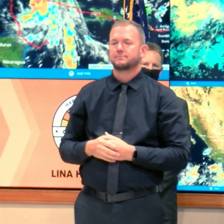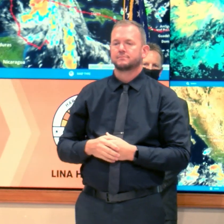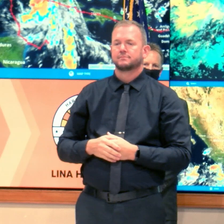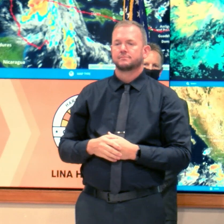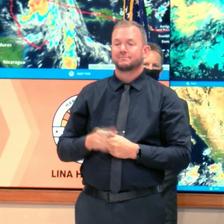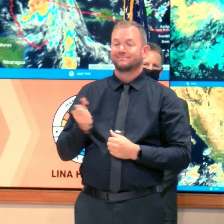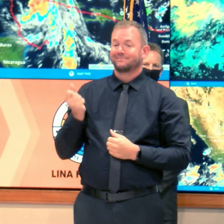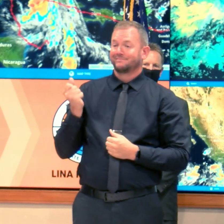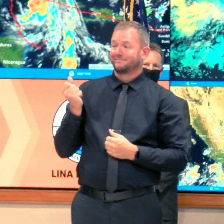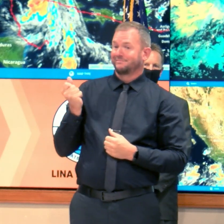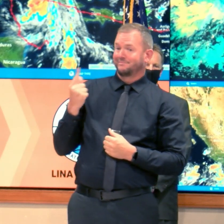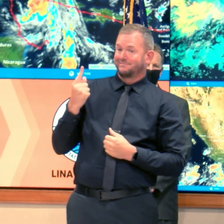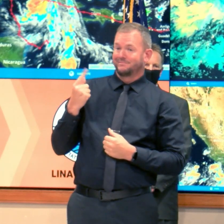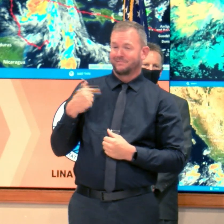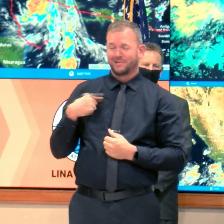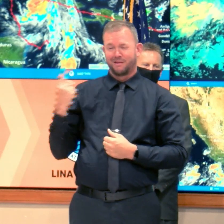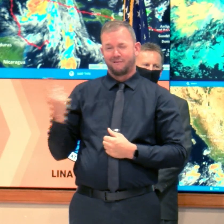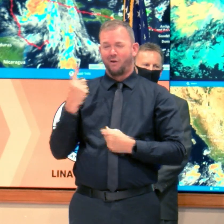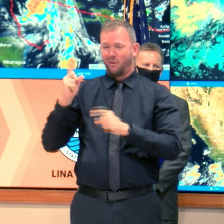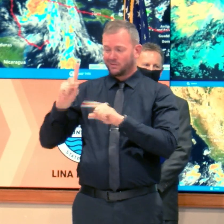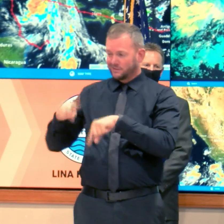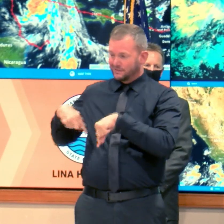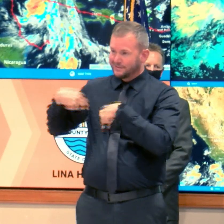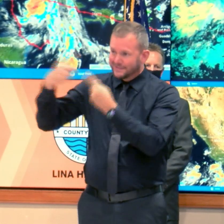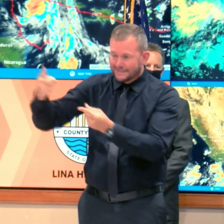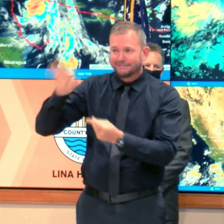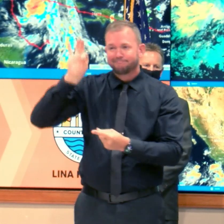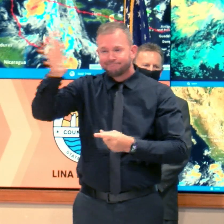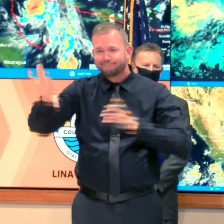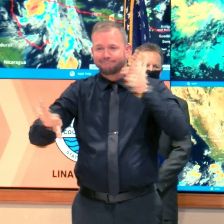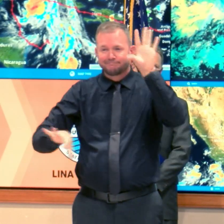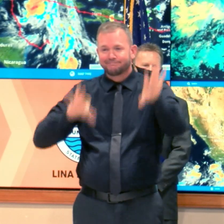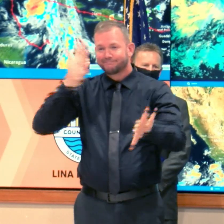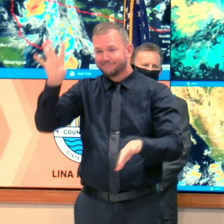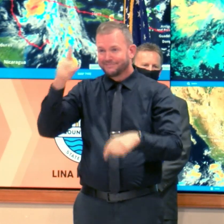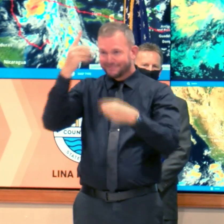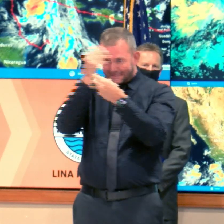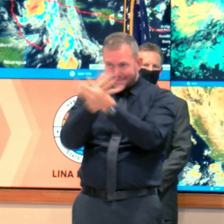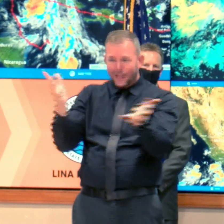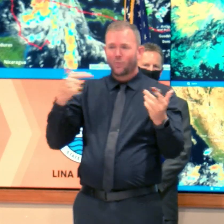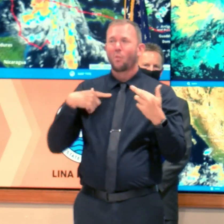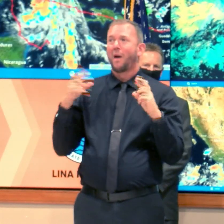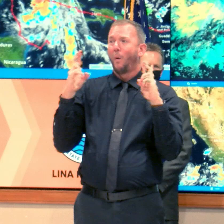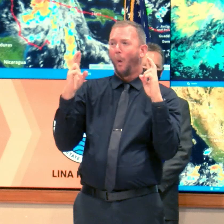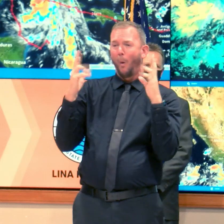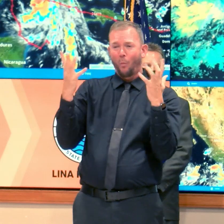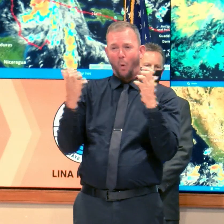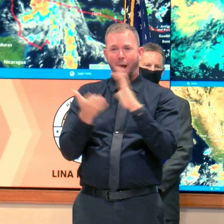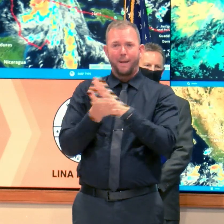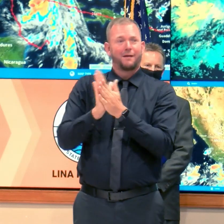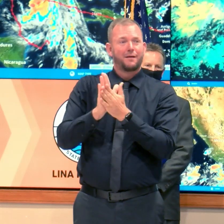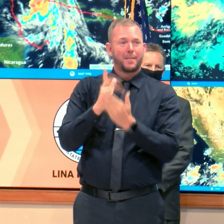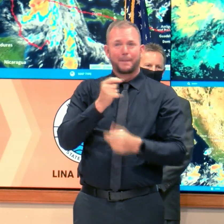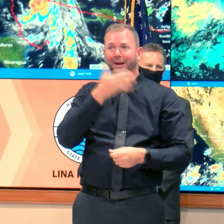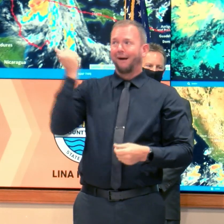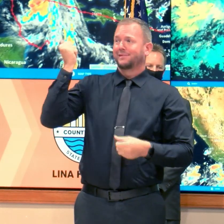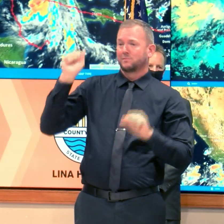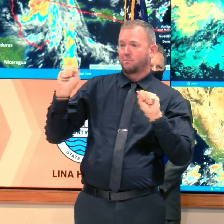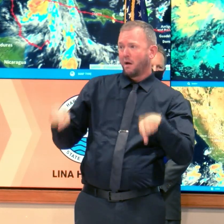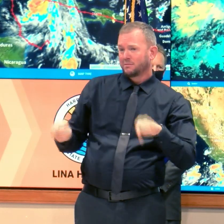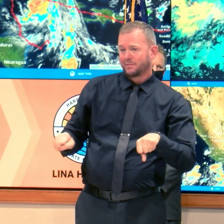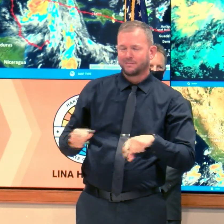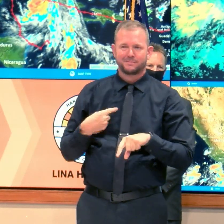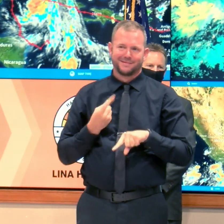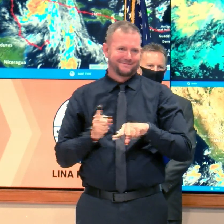always said our strategy should never be to hope for the best. We don't have the luxury of time, so the time to prepare